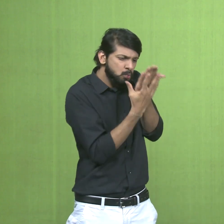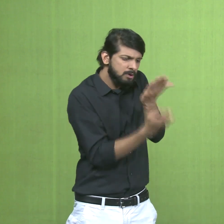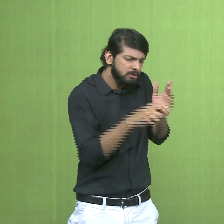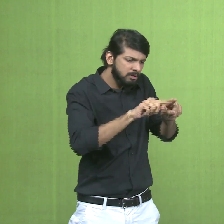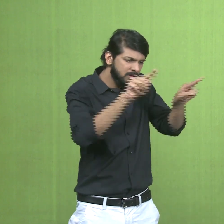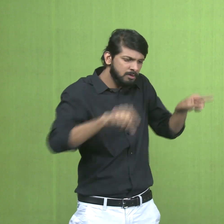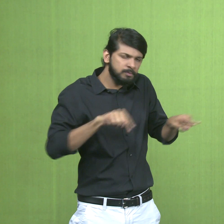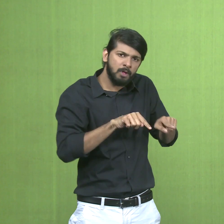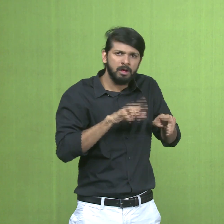lithographs